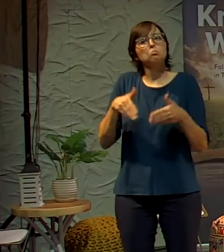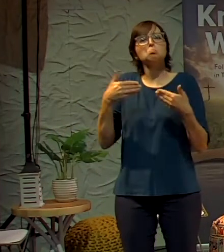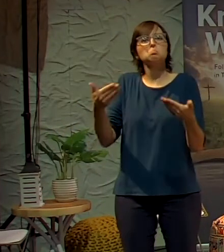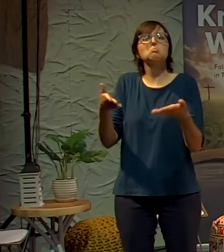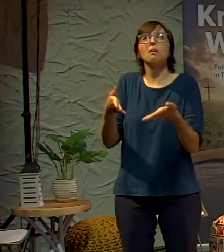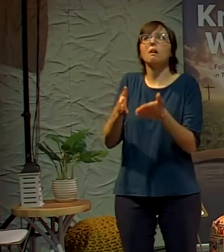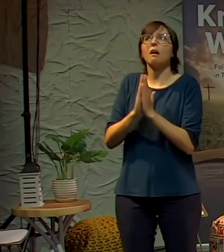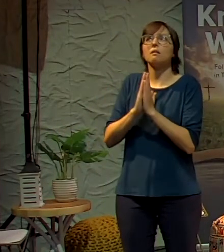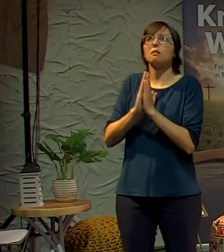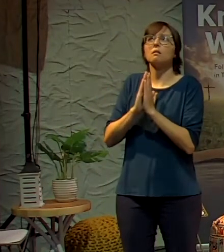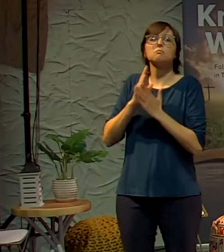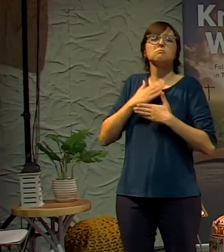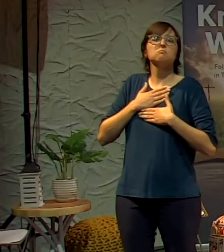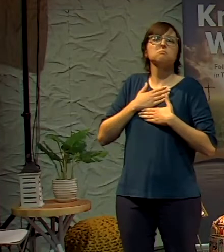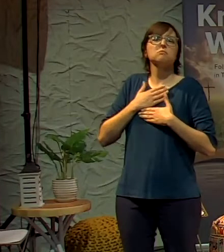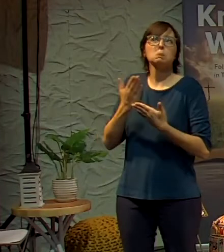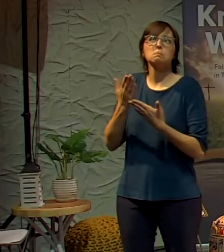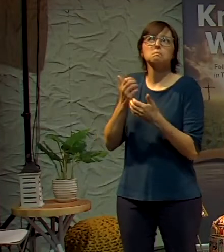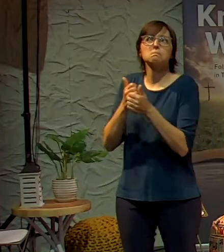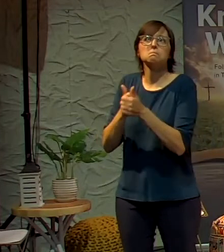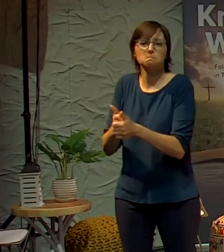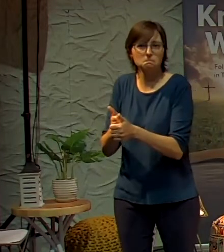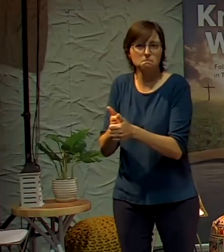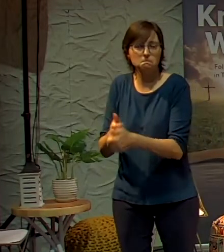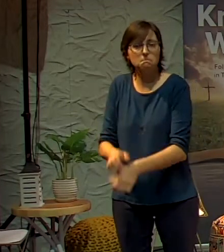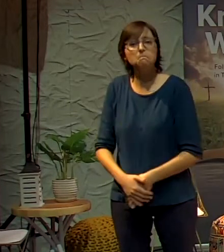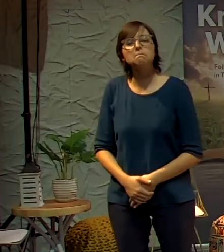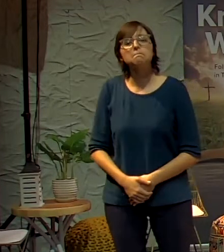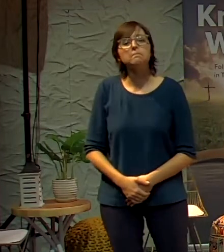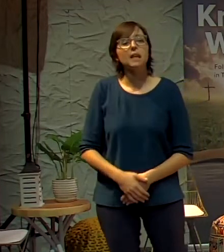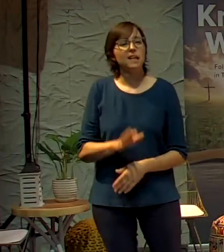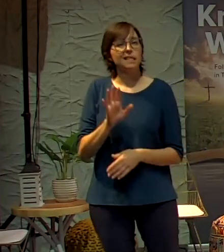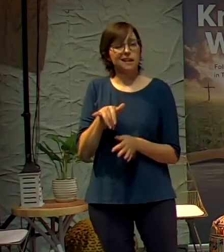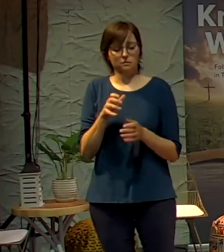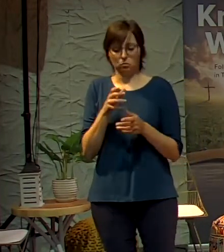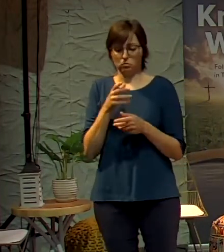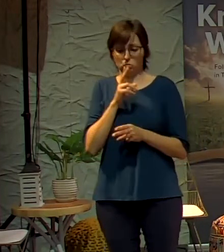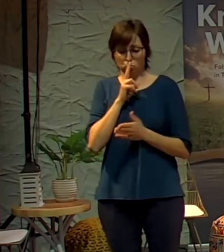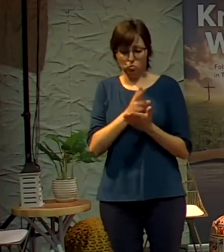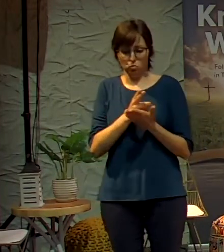just submit. And that simple truth sensitizes us